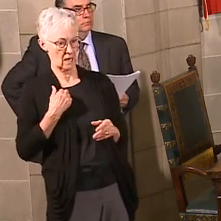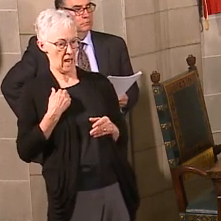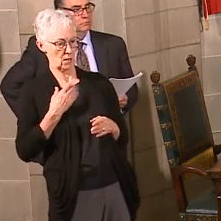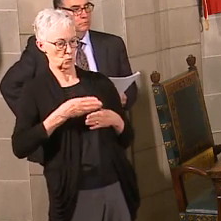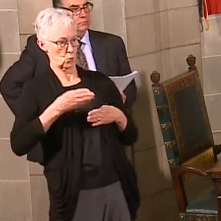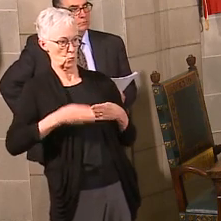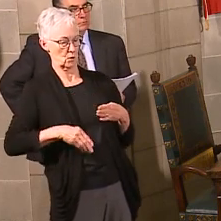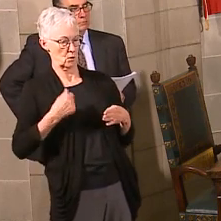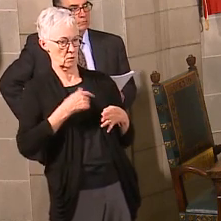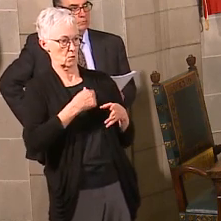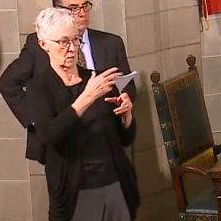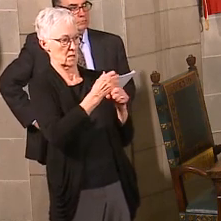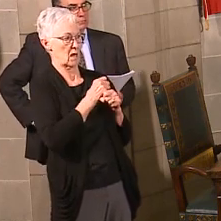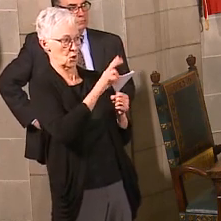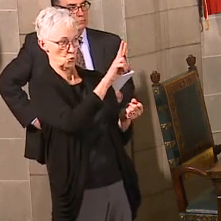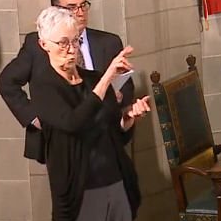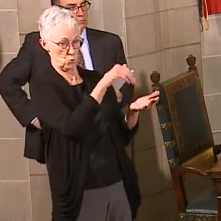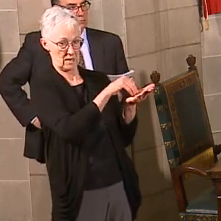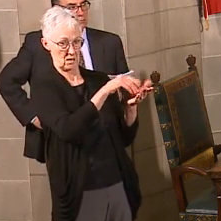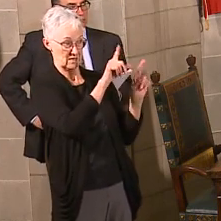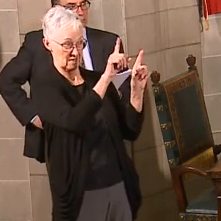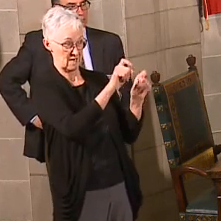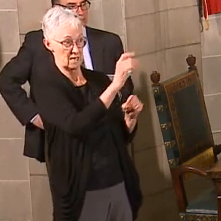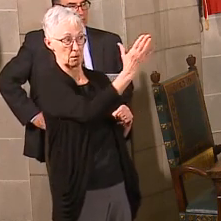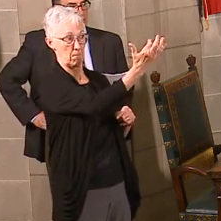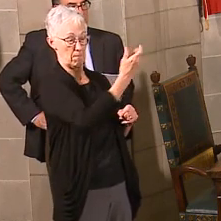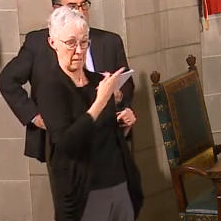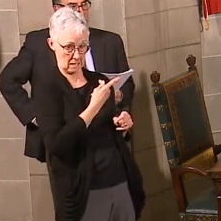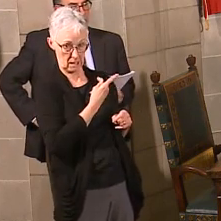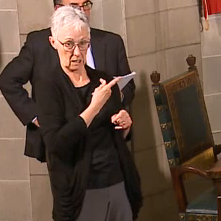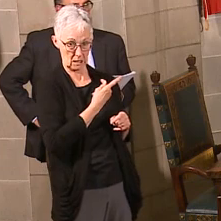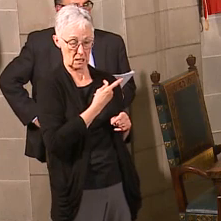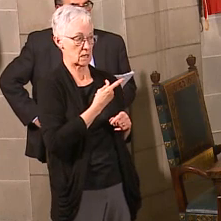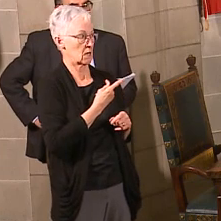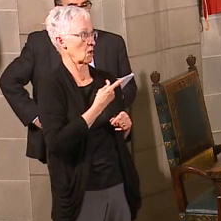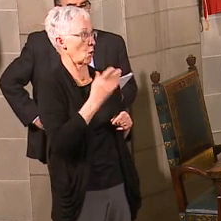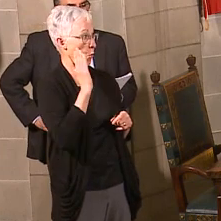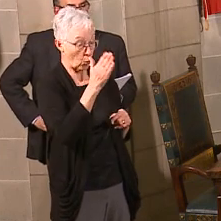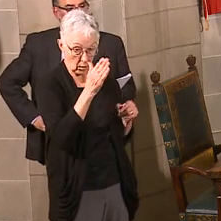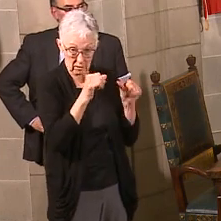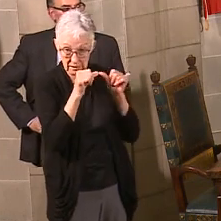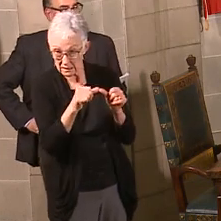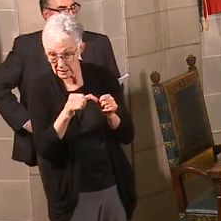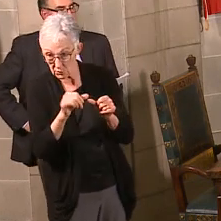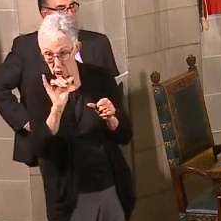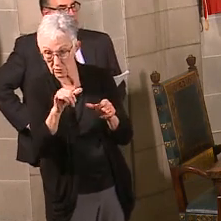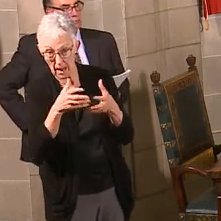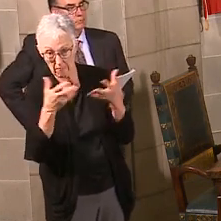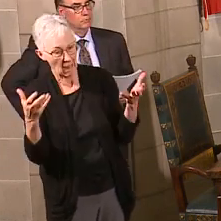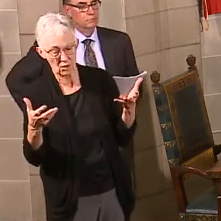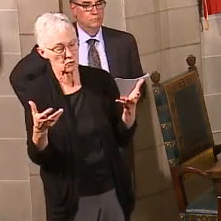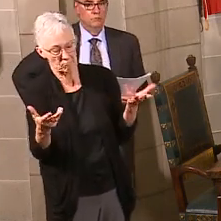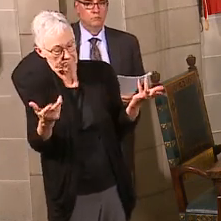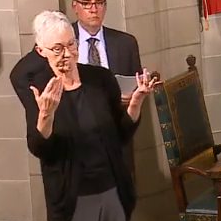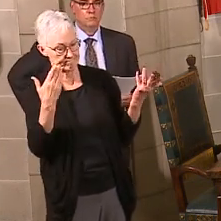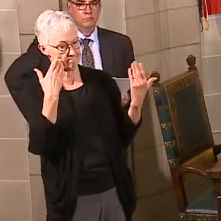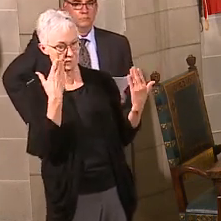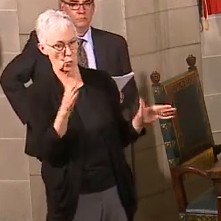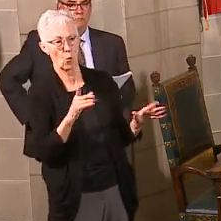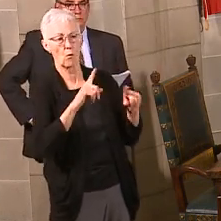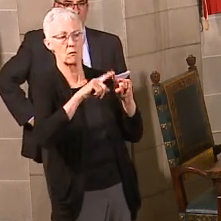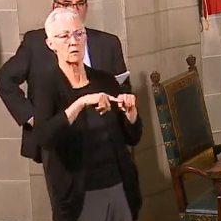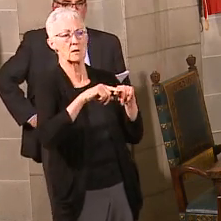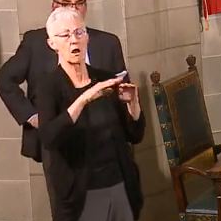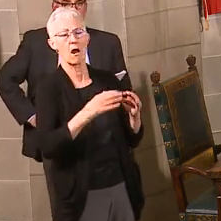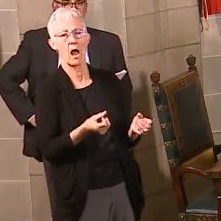got 2,000 tests back. Now, again, I don't expect that to necessarily be sustained because a lot depends on how many testing samples and so forth we get,